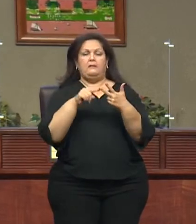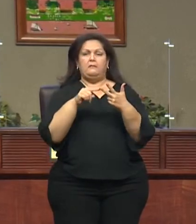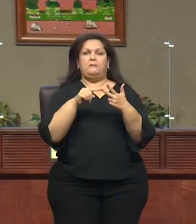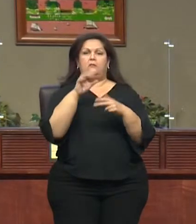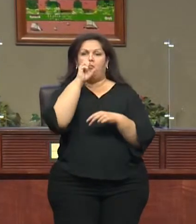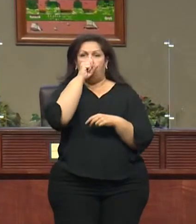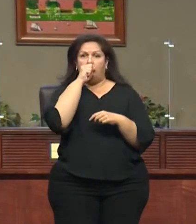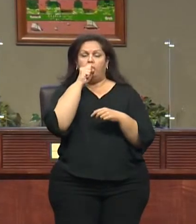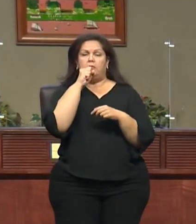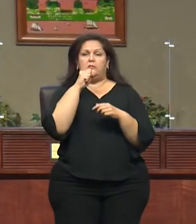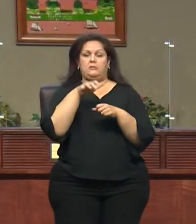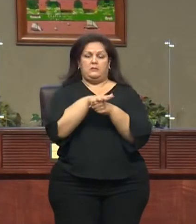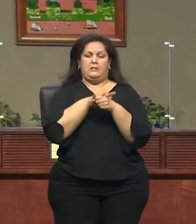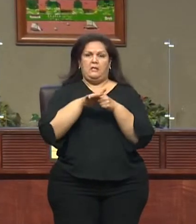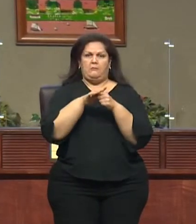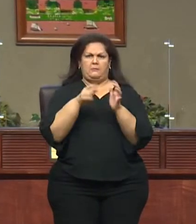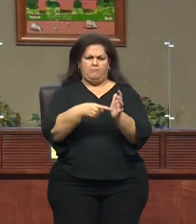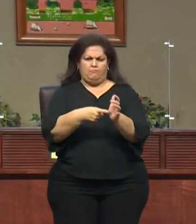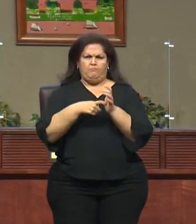mandates will be lifted.